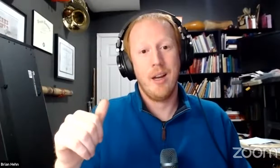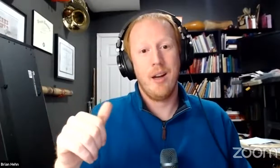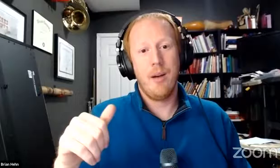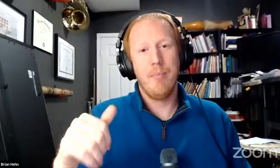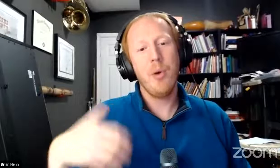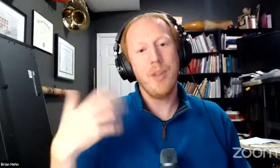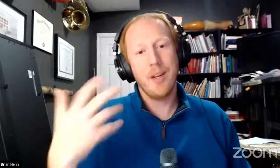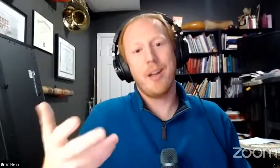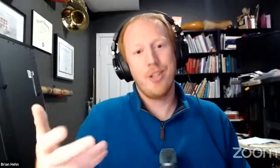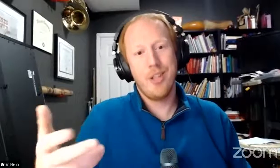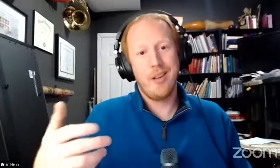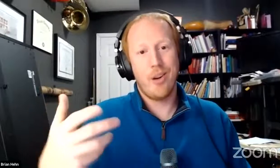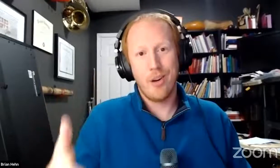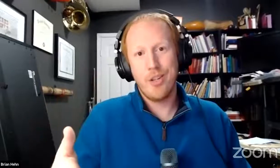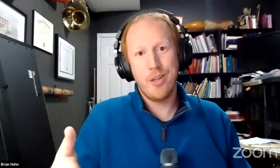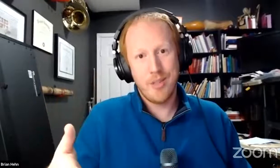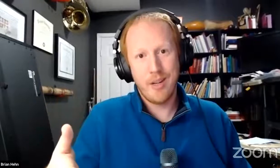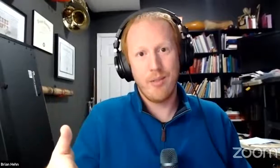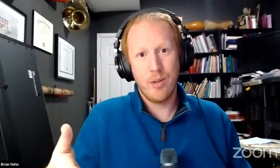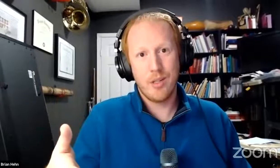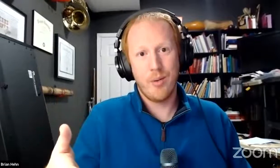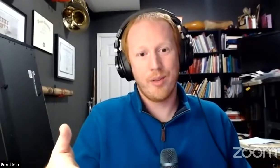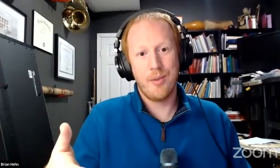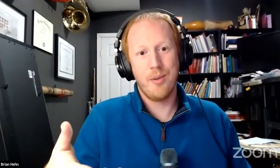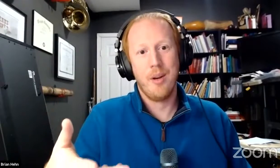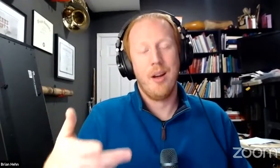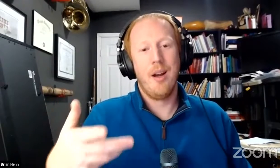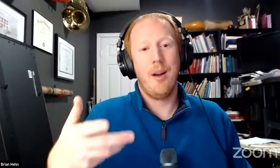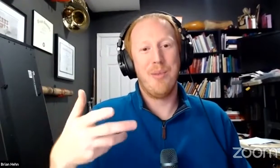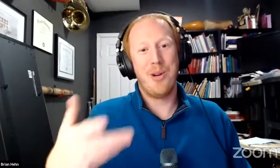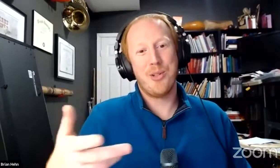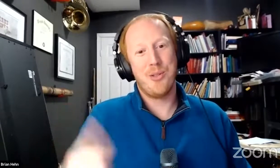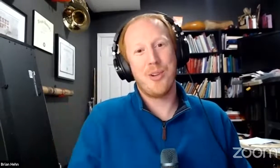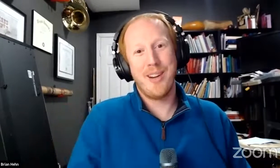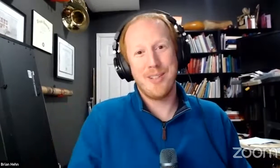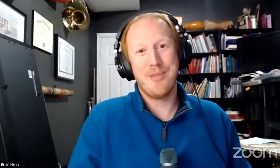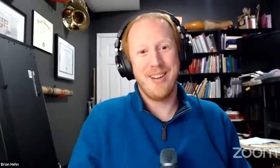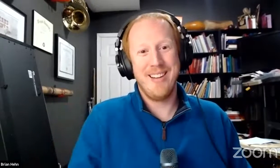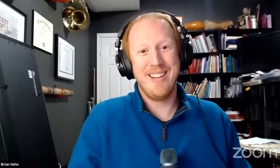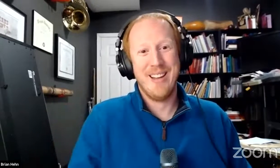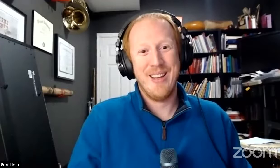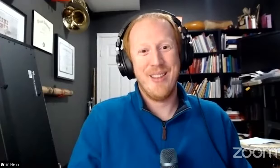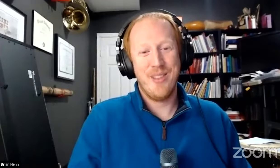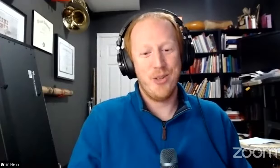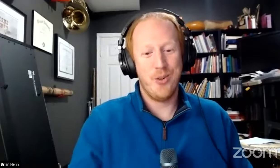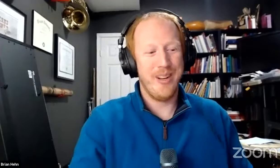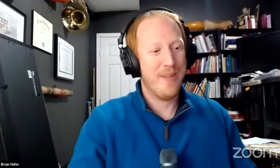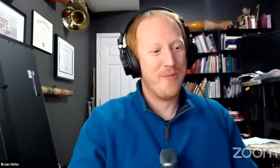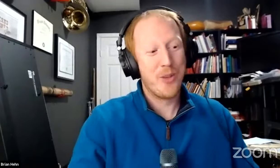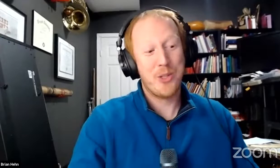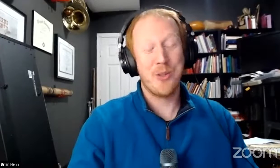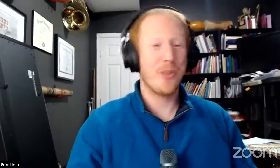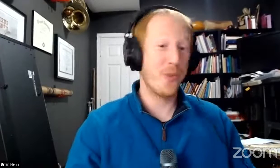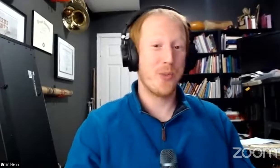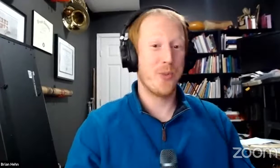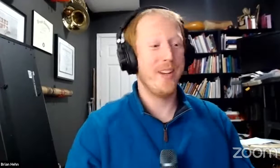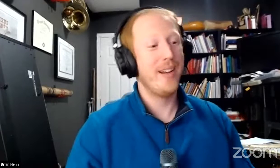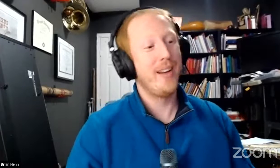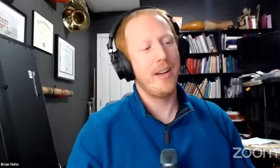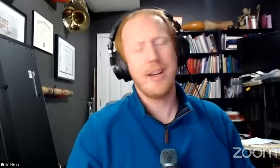experience. We're happy to be able to provide access to the community through this project. And I want to thank